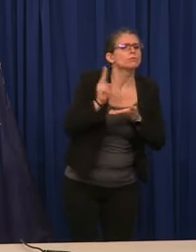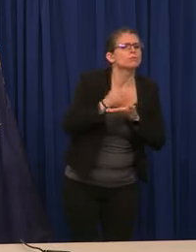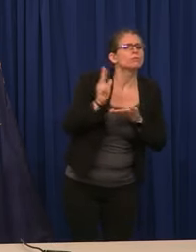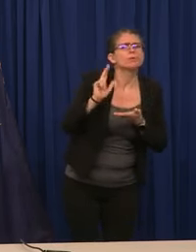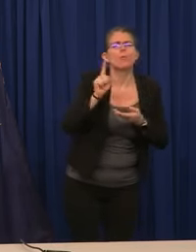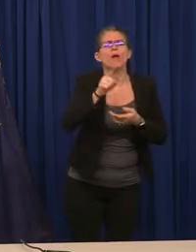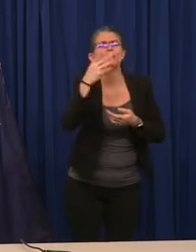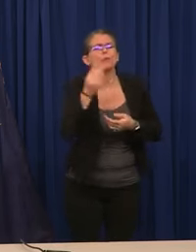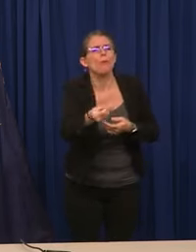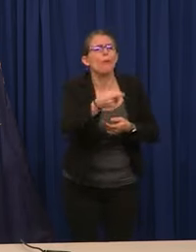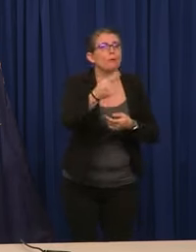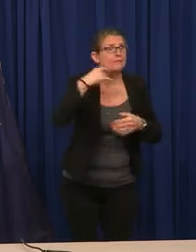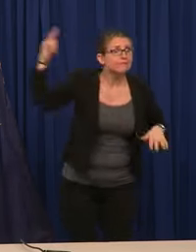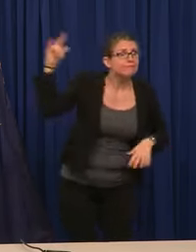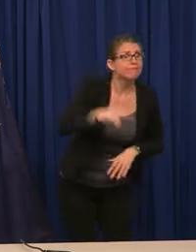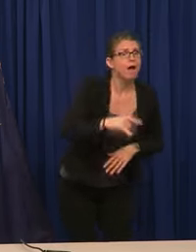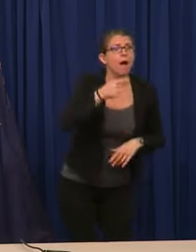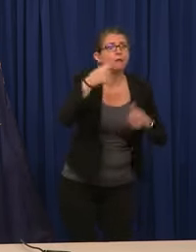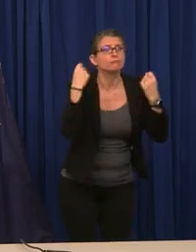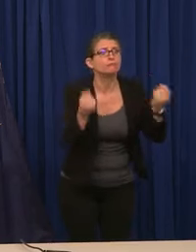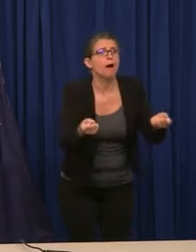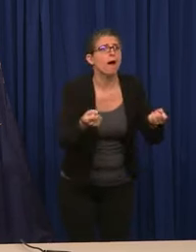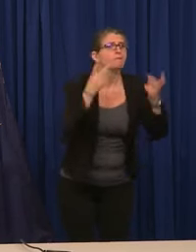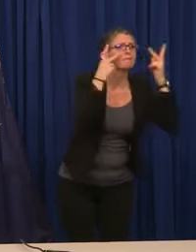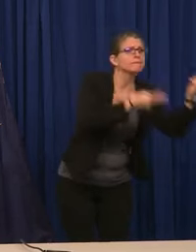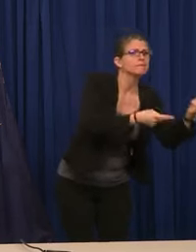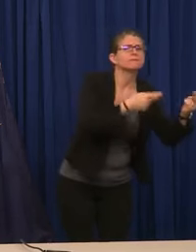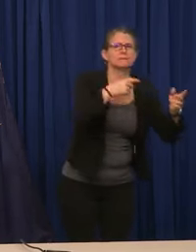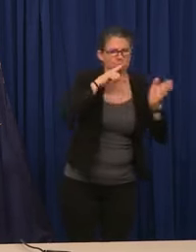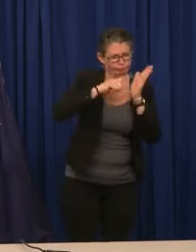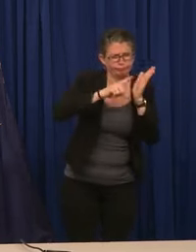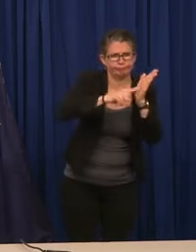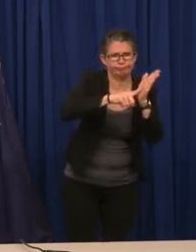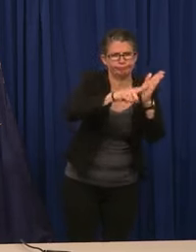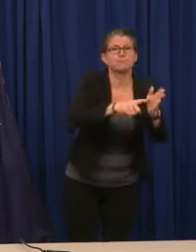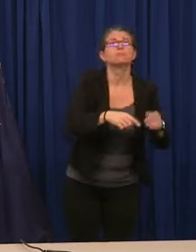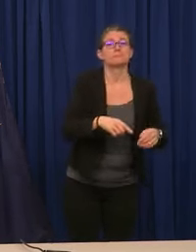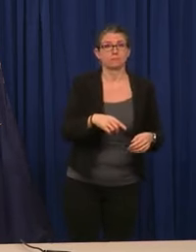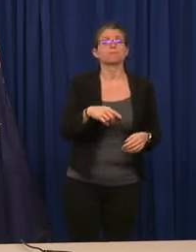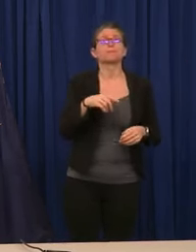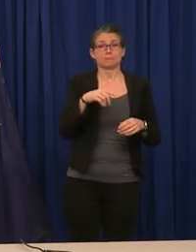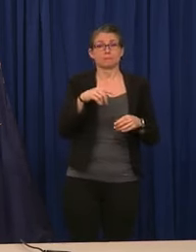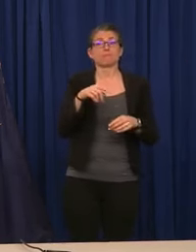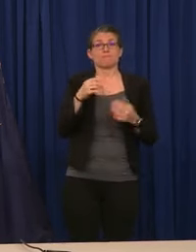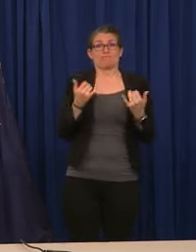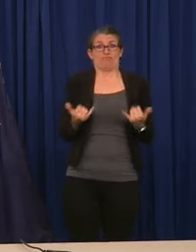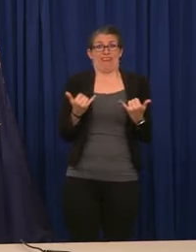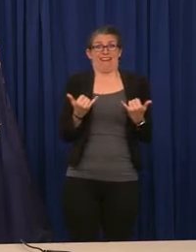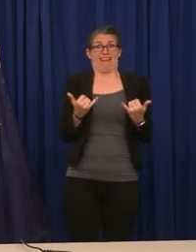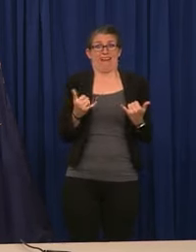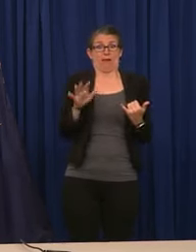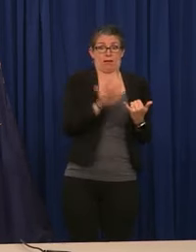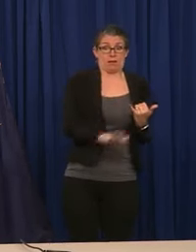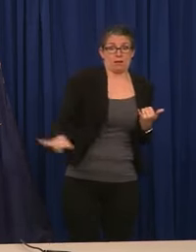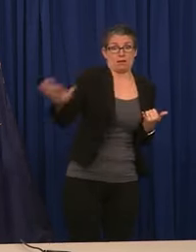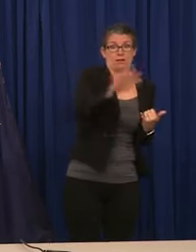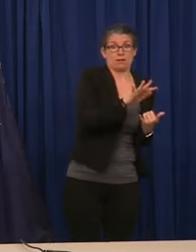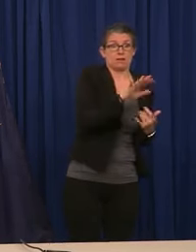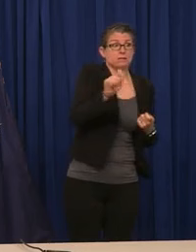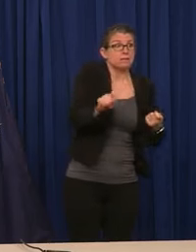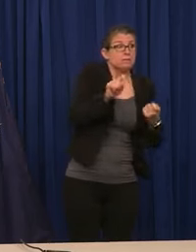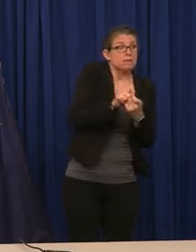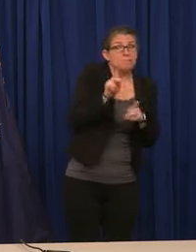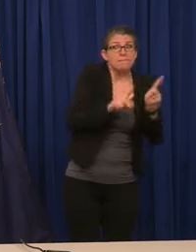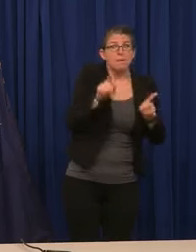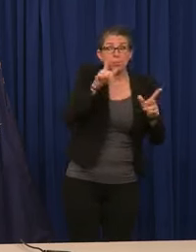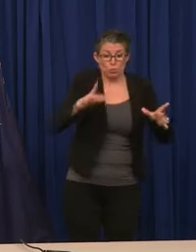gotten the case while they were in Maine. Right now, Kevin, I don't have much more to be candid with you in terms of other details. I